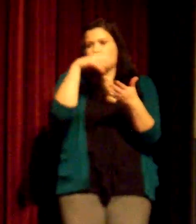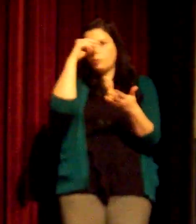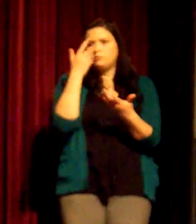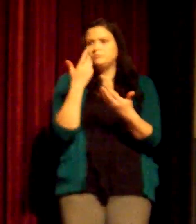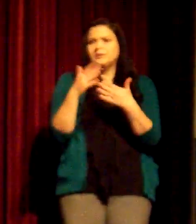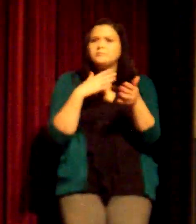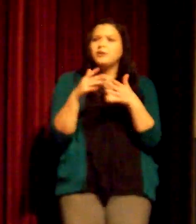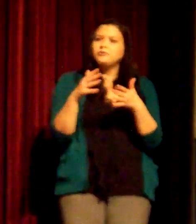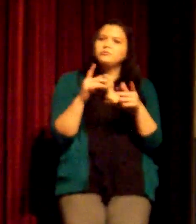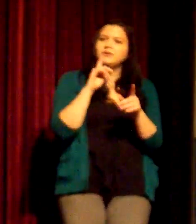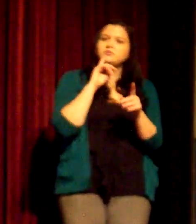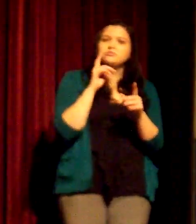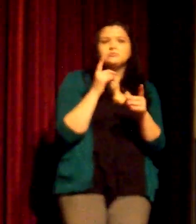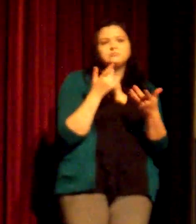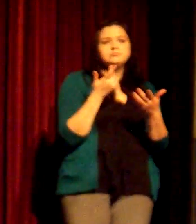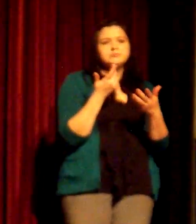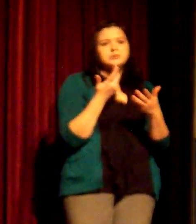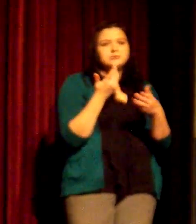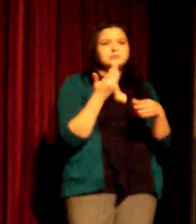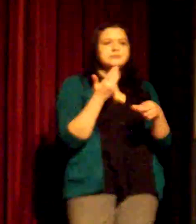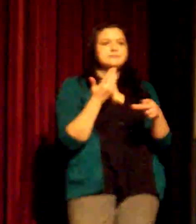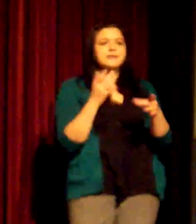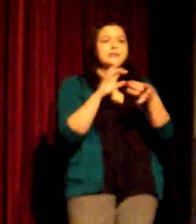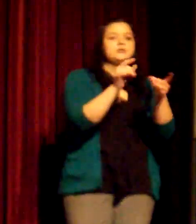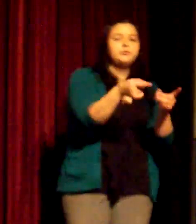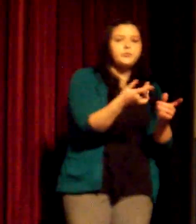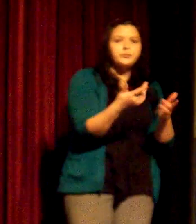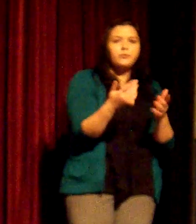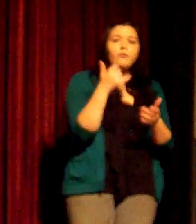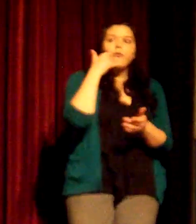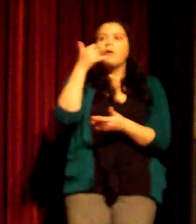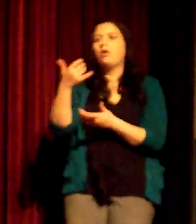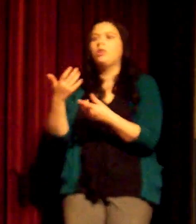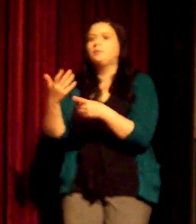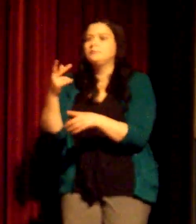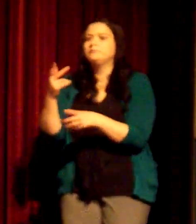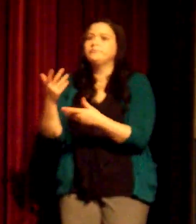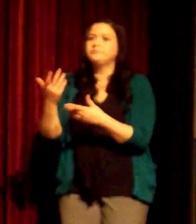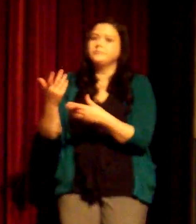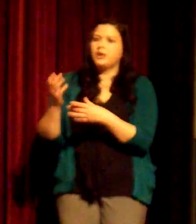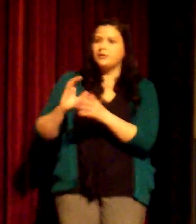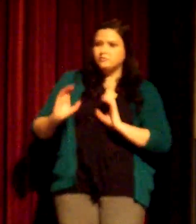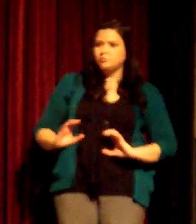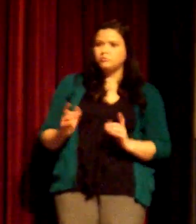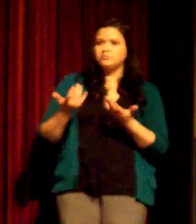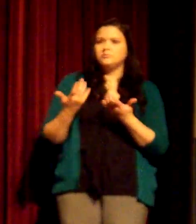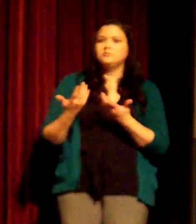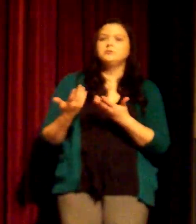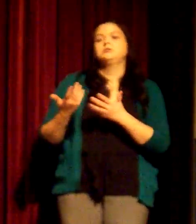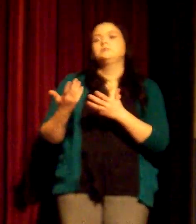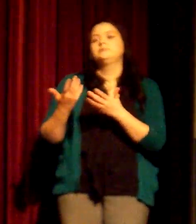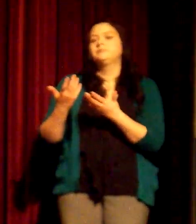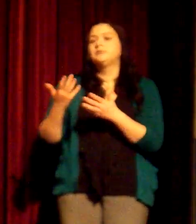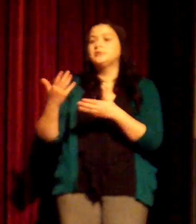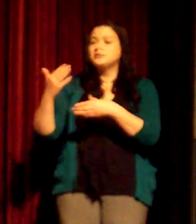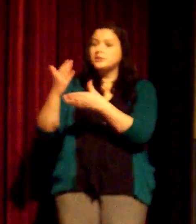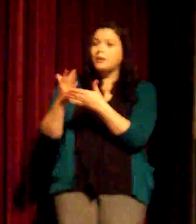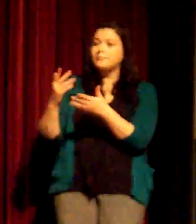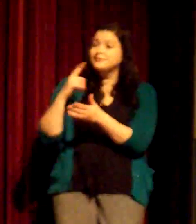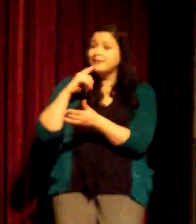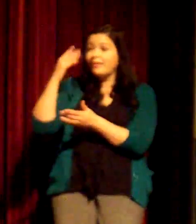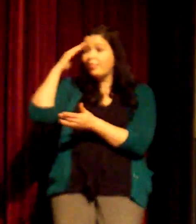company. I traveled all over the country and overseas to work with some of the nation's largest retailers to set up, train, and maintain their